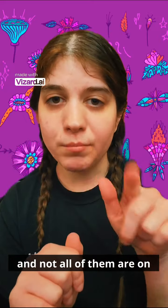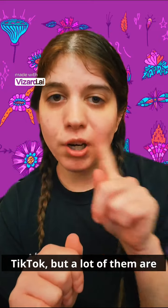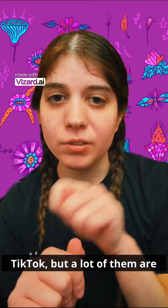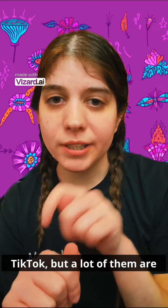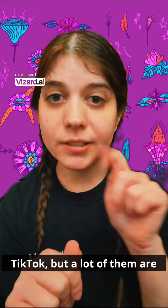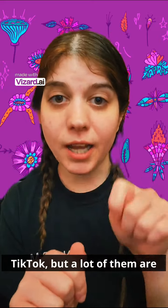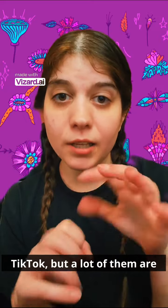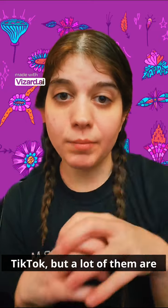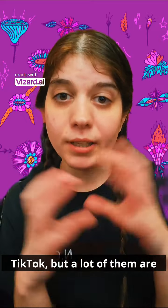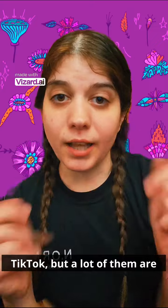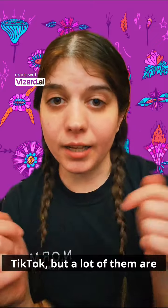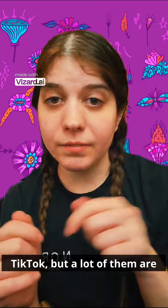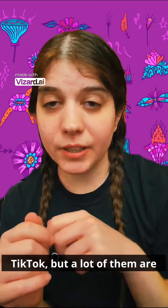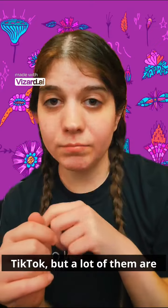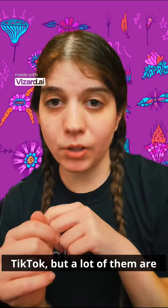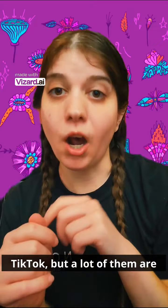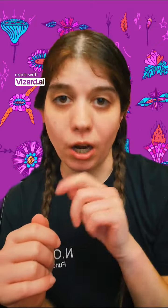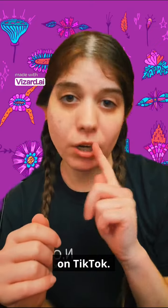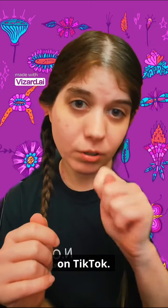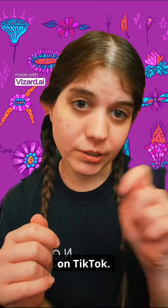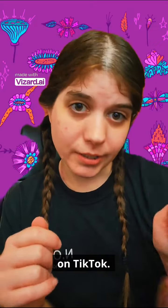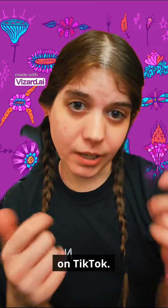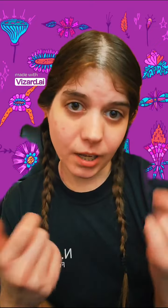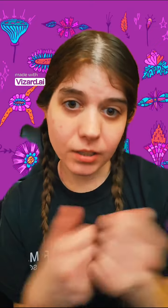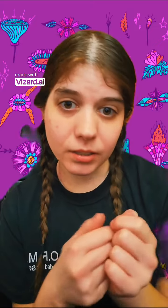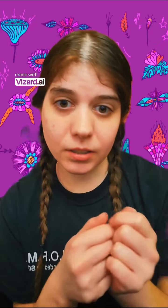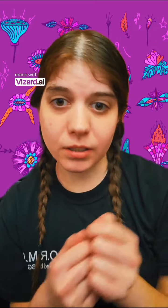on TikTok, but a lot of them are on TikTok.